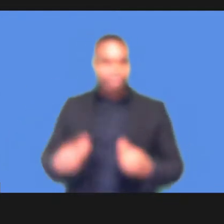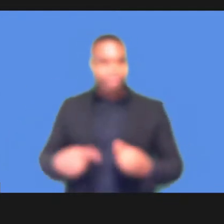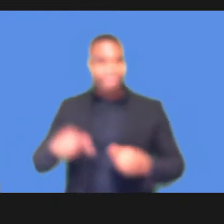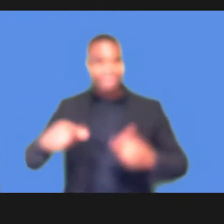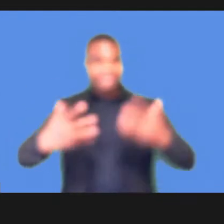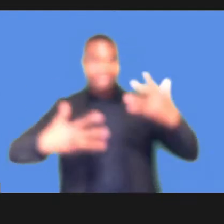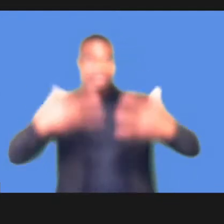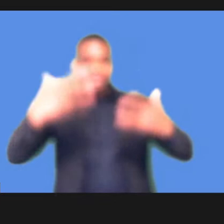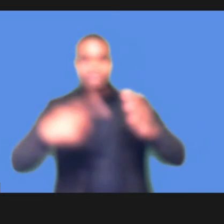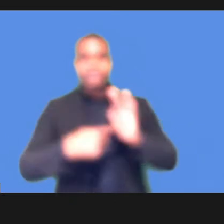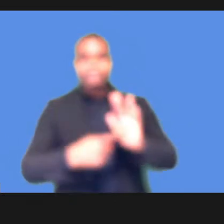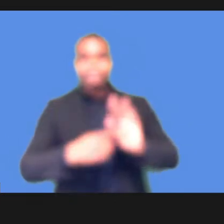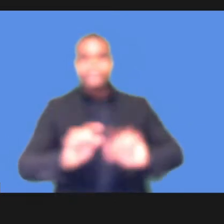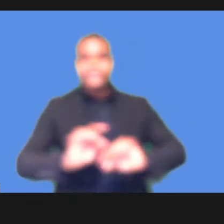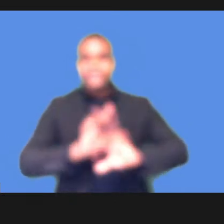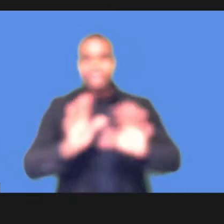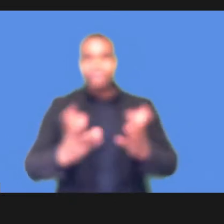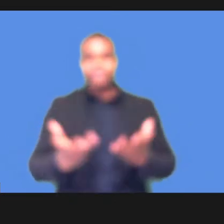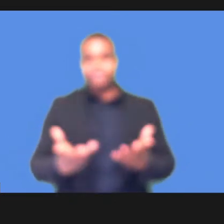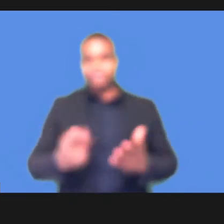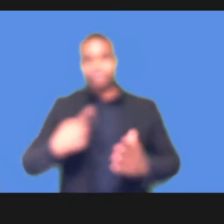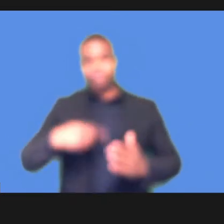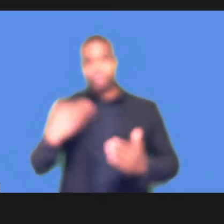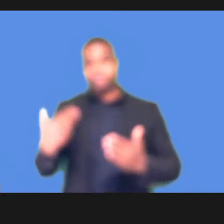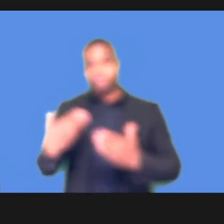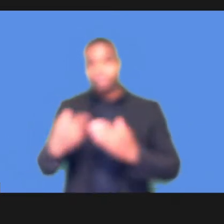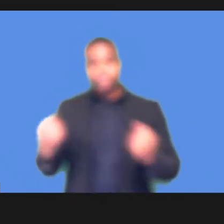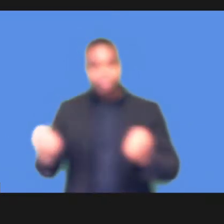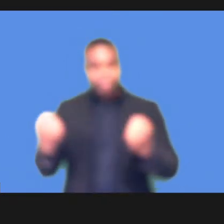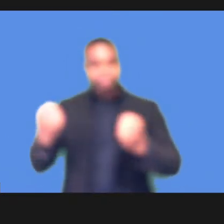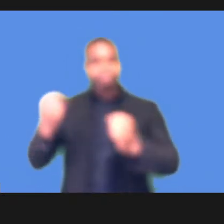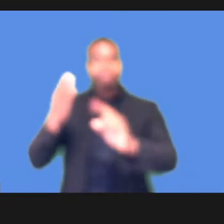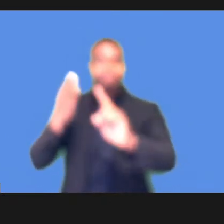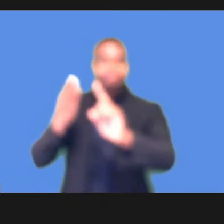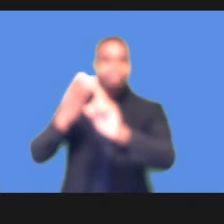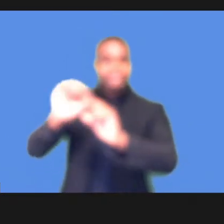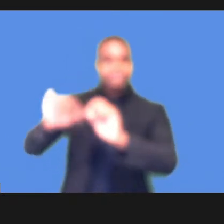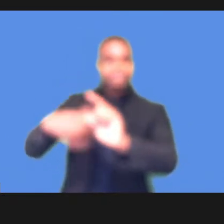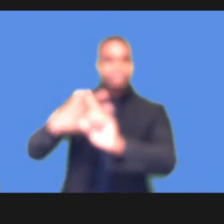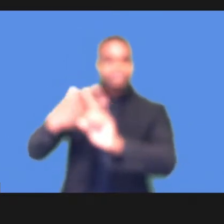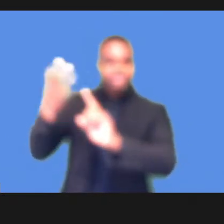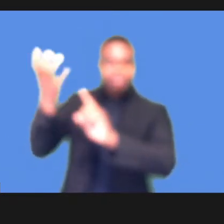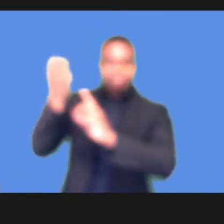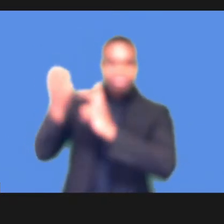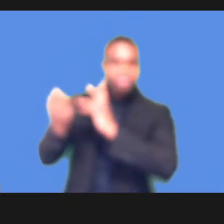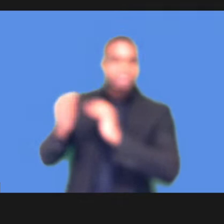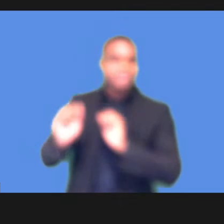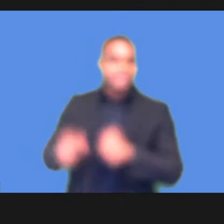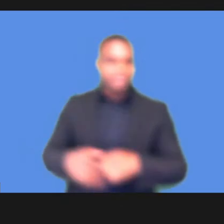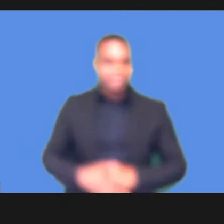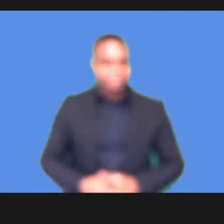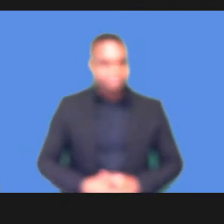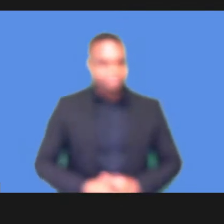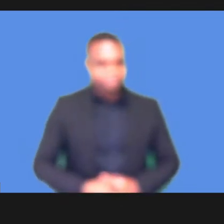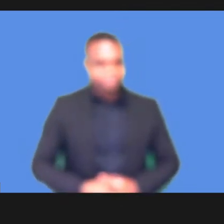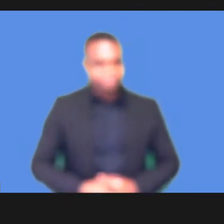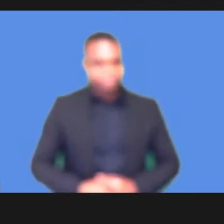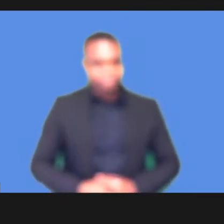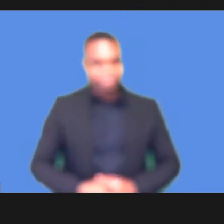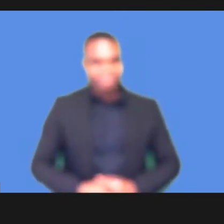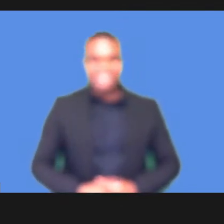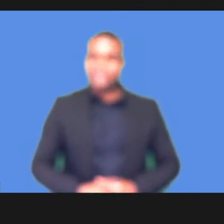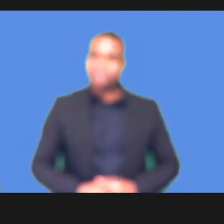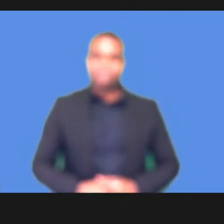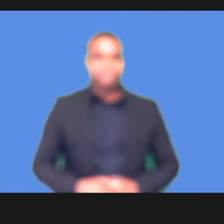development goals. The data market is getting bigger